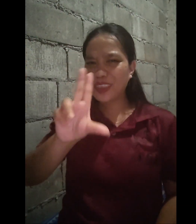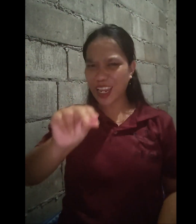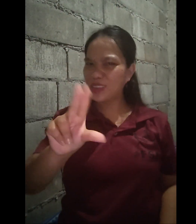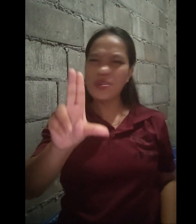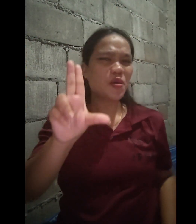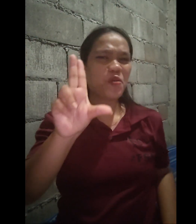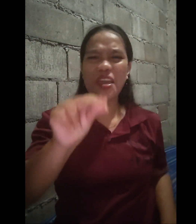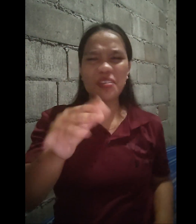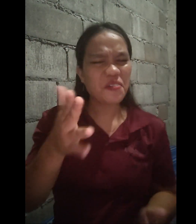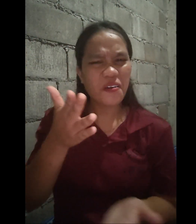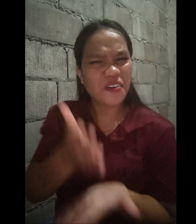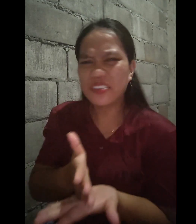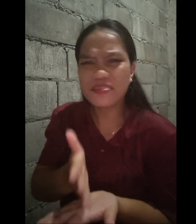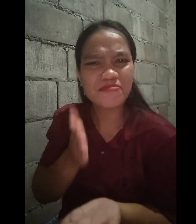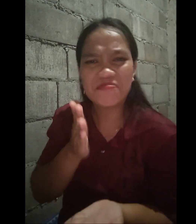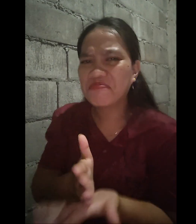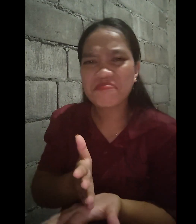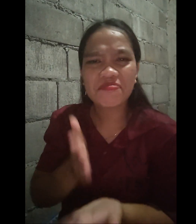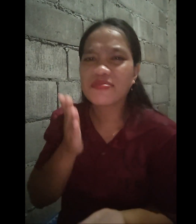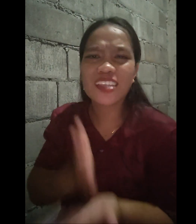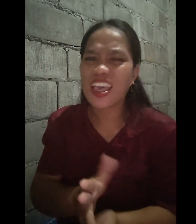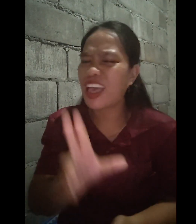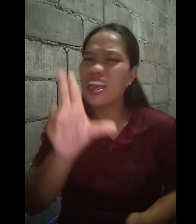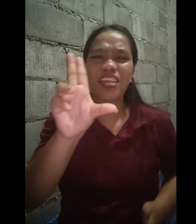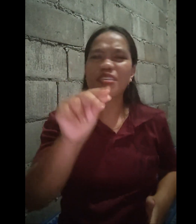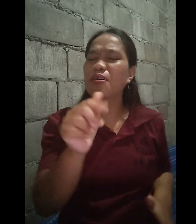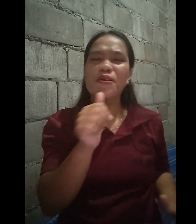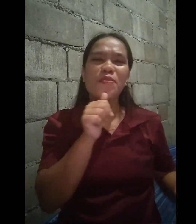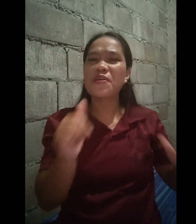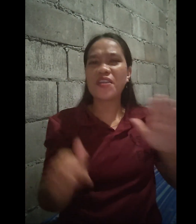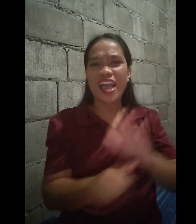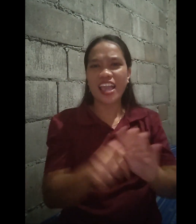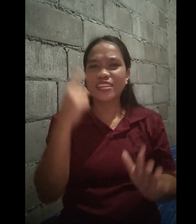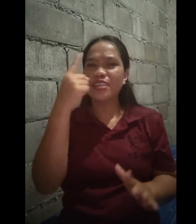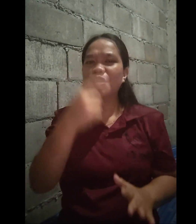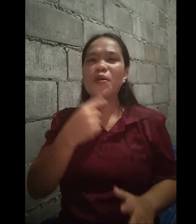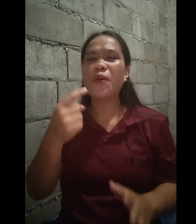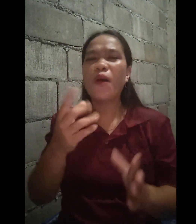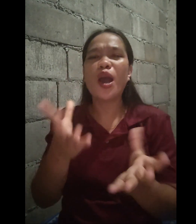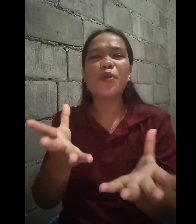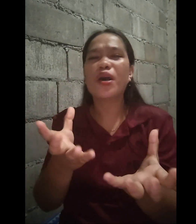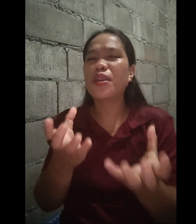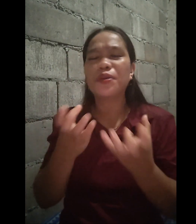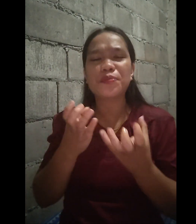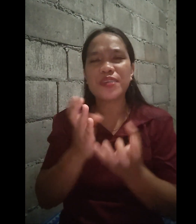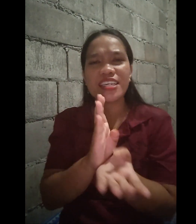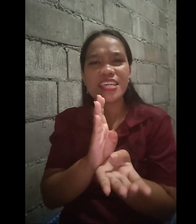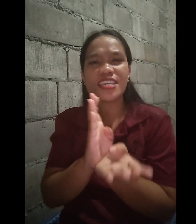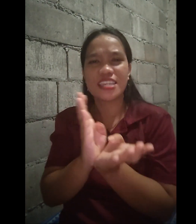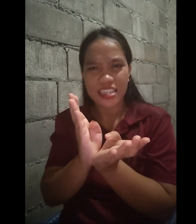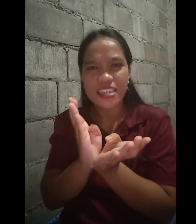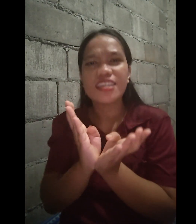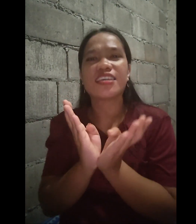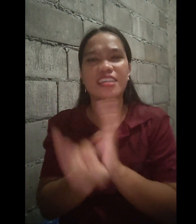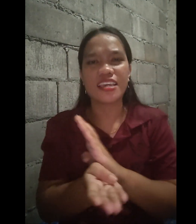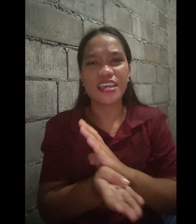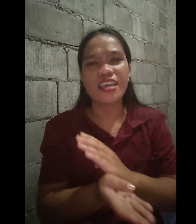am. There's no way to hold it in. No more hiding who I wanna